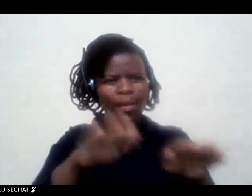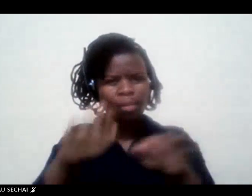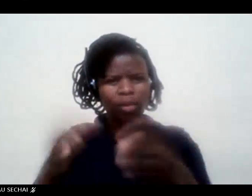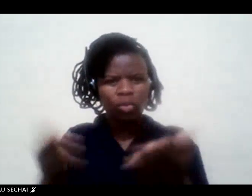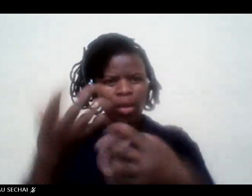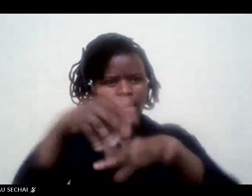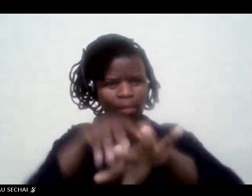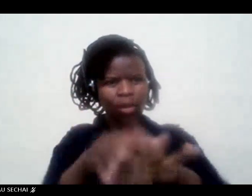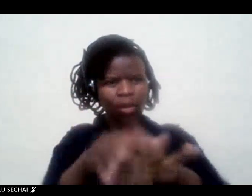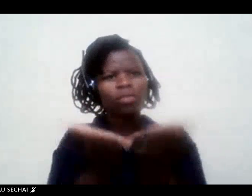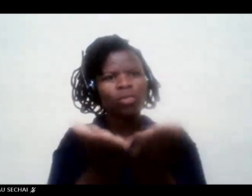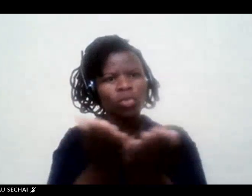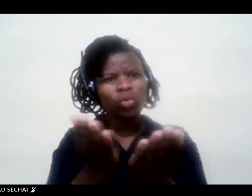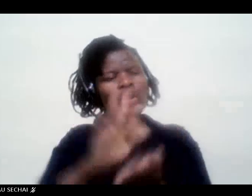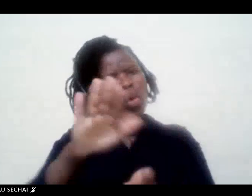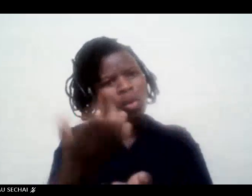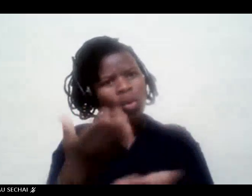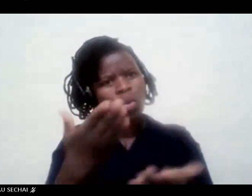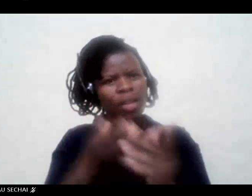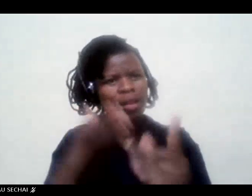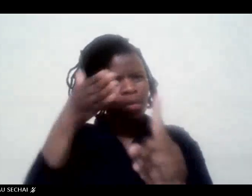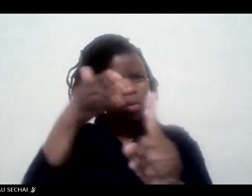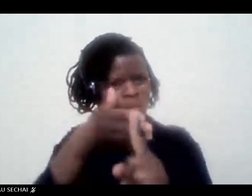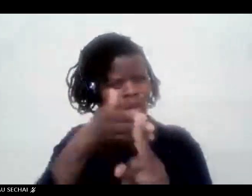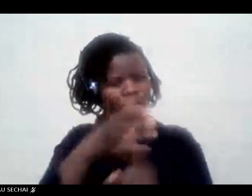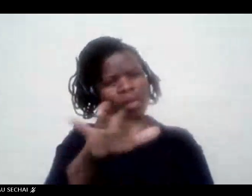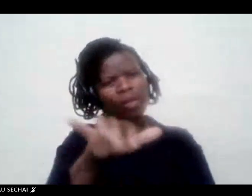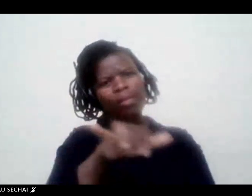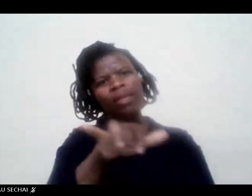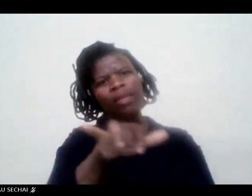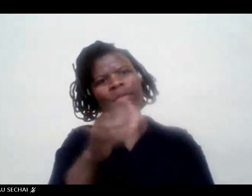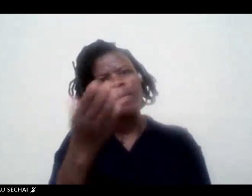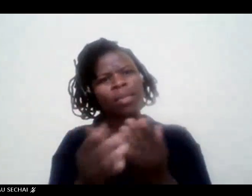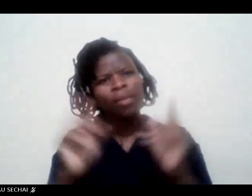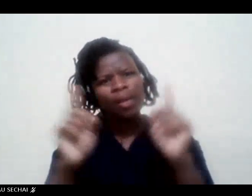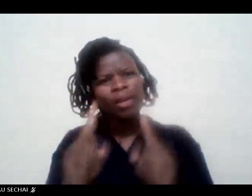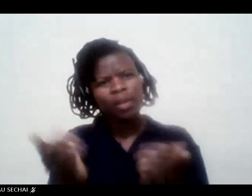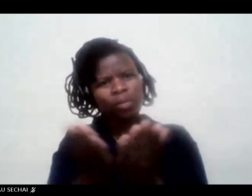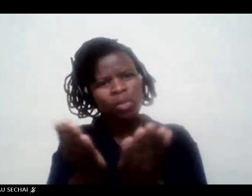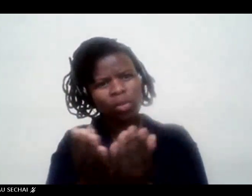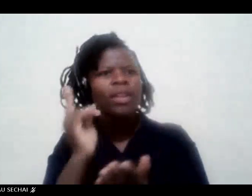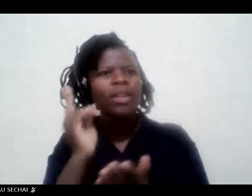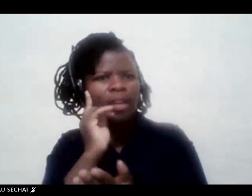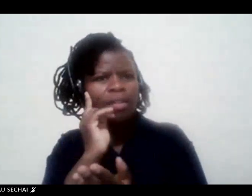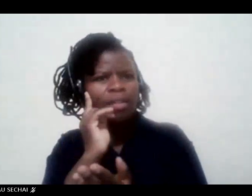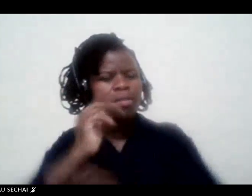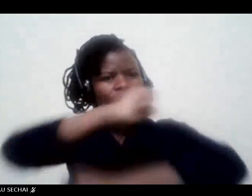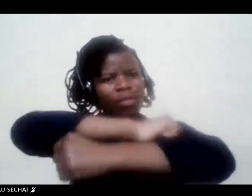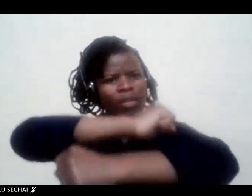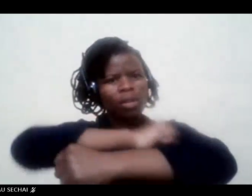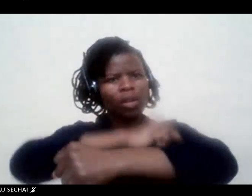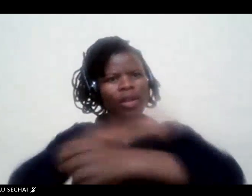goal be ensuring that deaf learners, including all learners with disabilities,